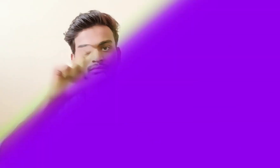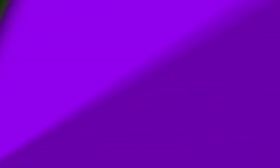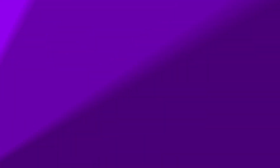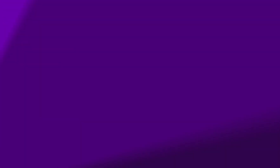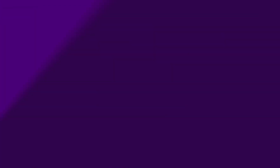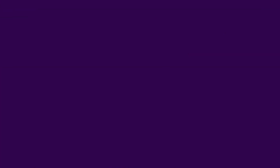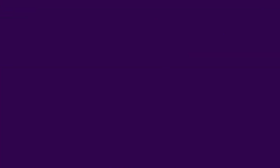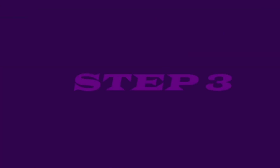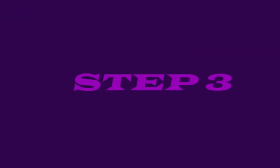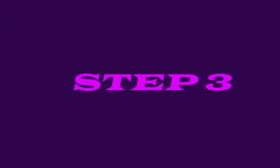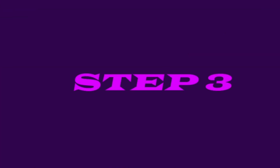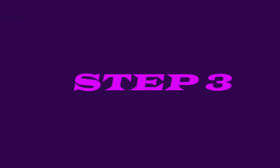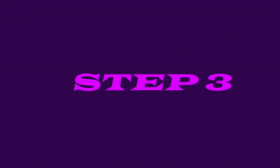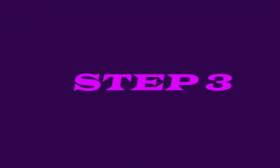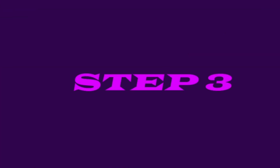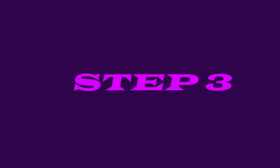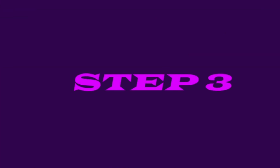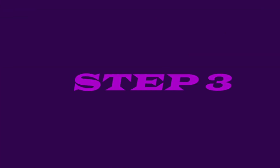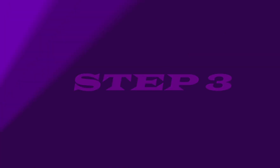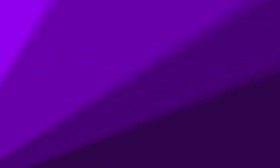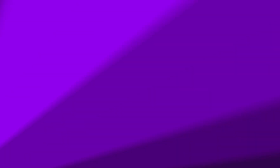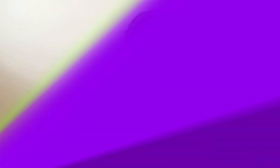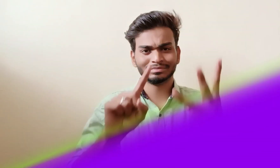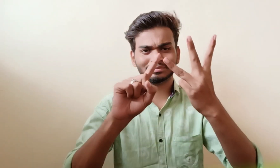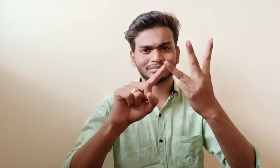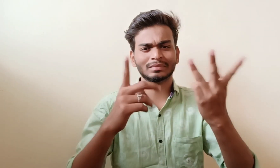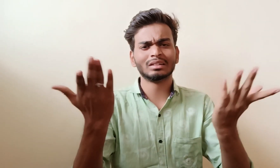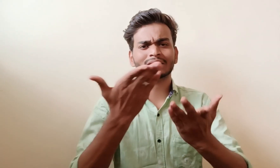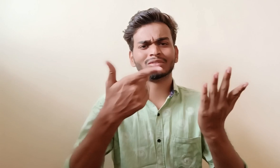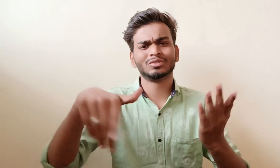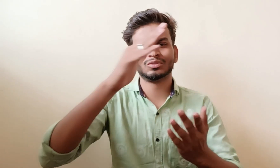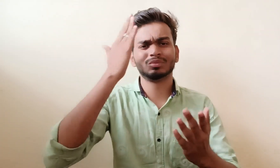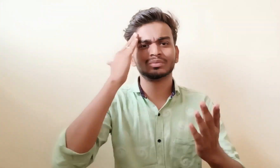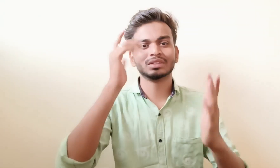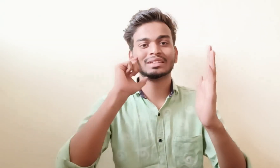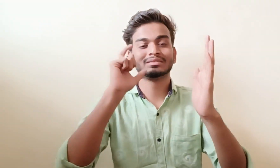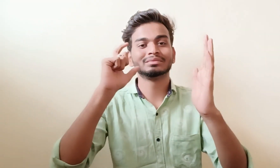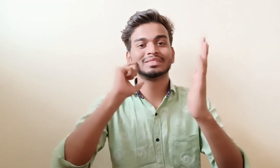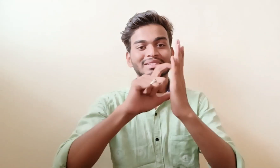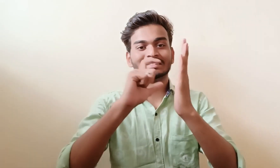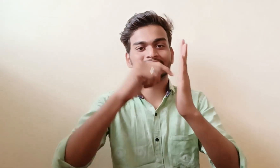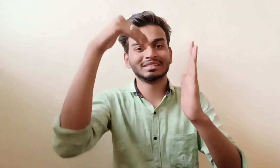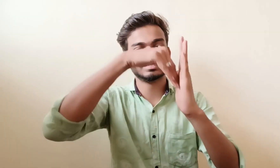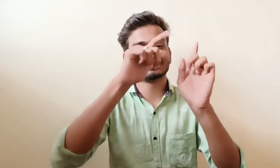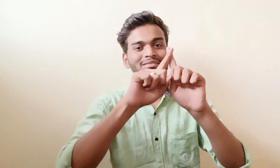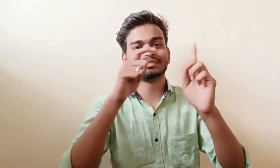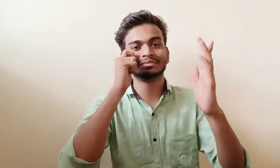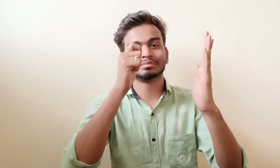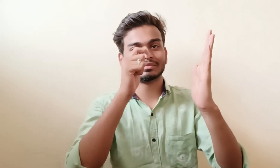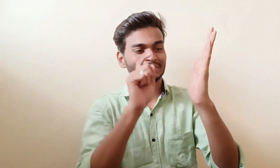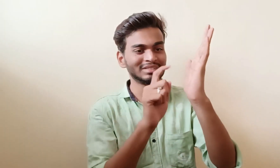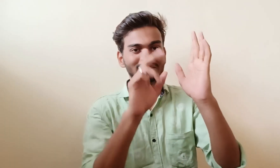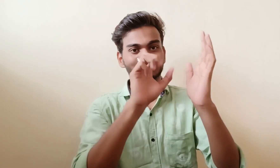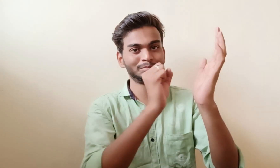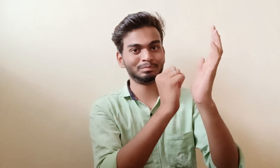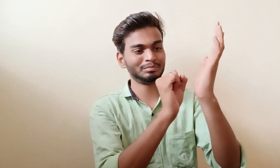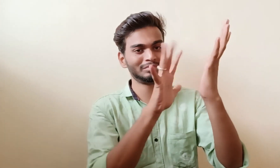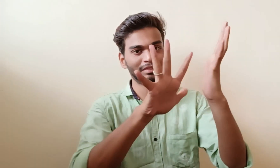understanding. Step 3 You all know your Instagram in search the video bad, waste